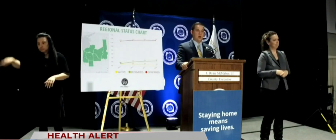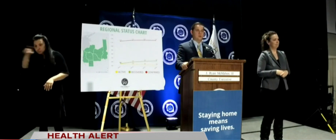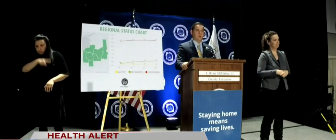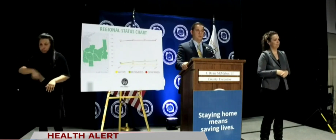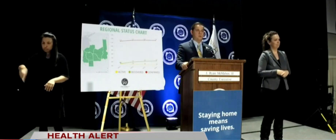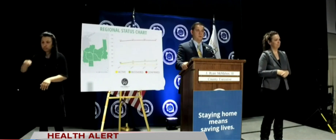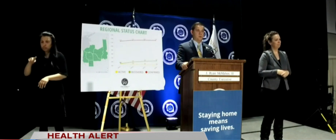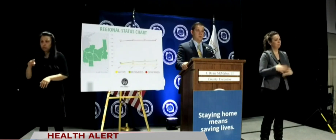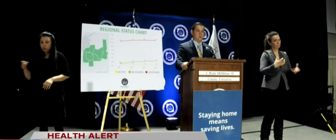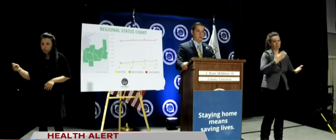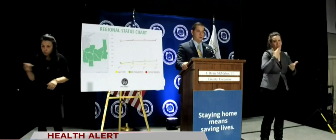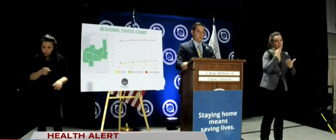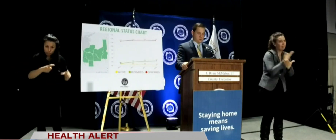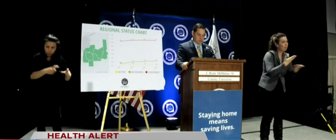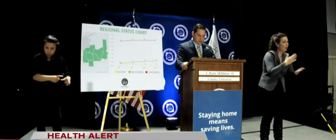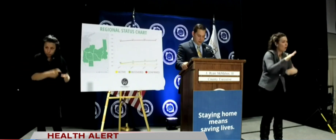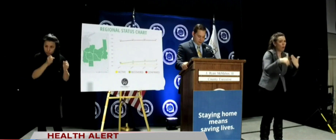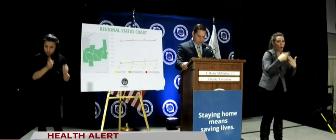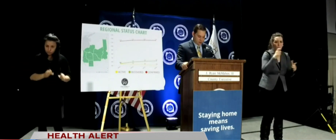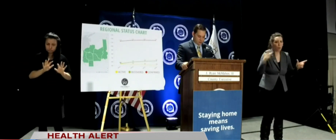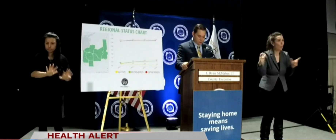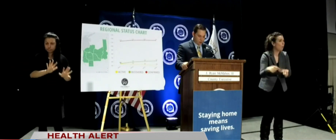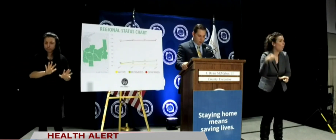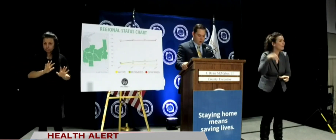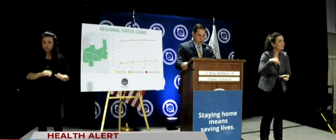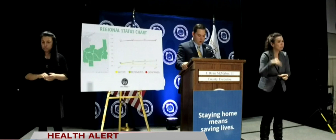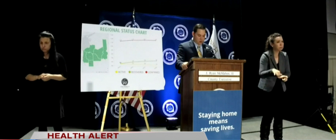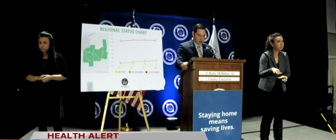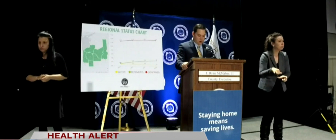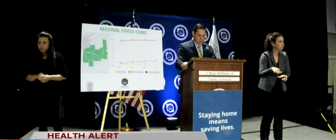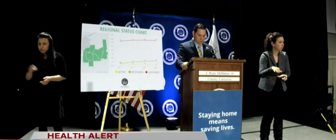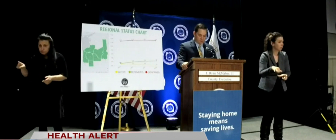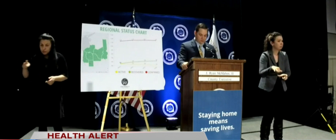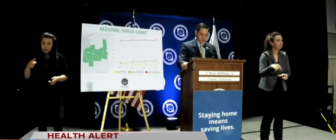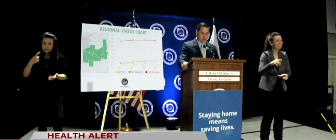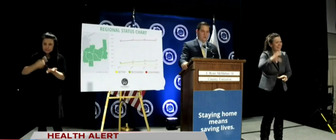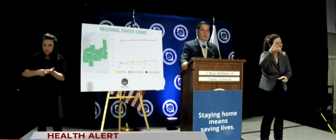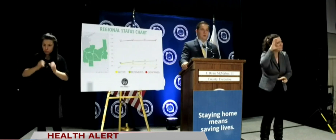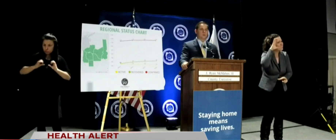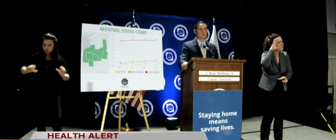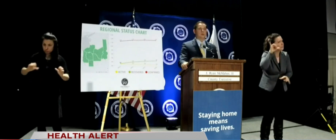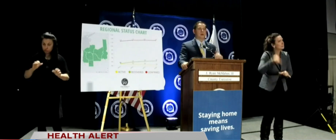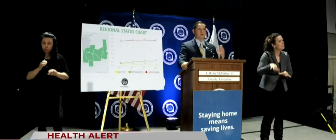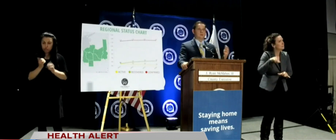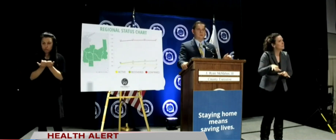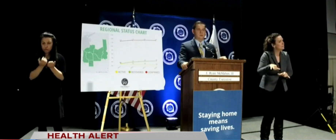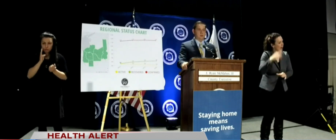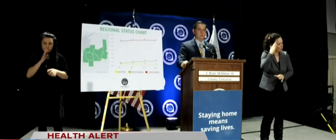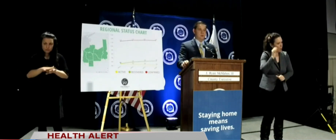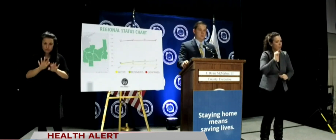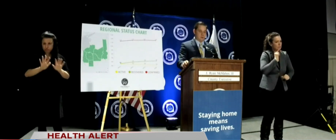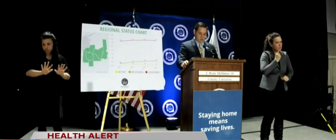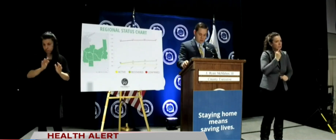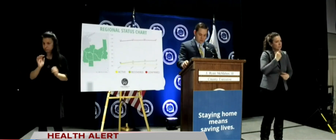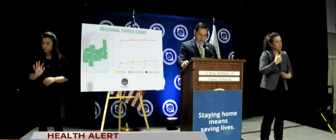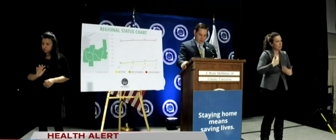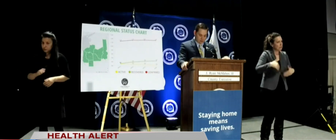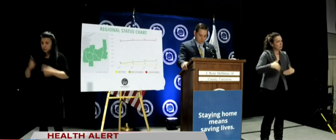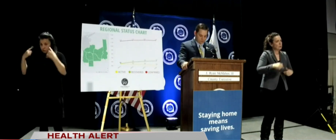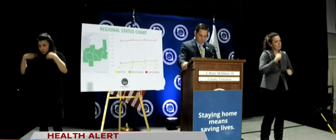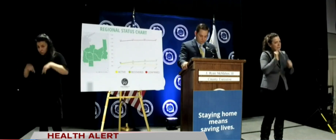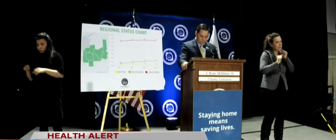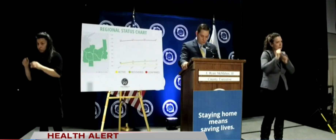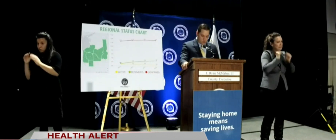thank our health department for doing just a fantastic job as well. This is also good. These numbers are